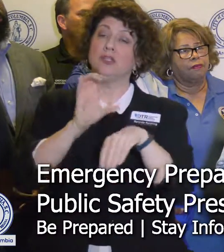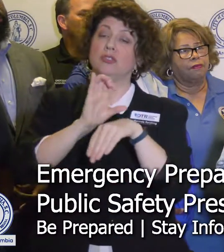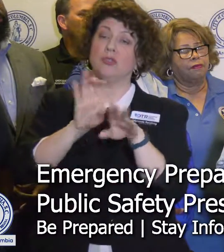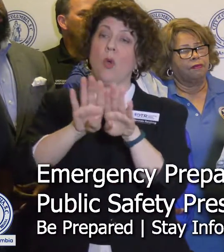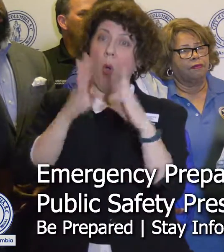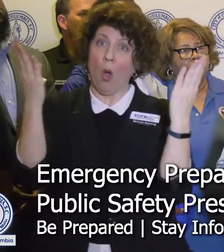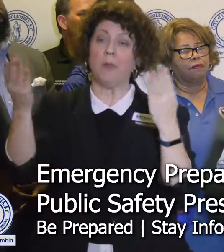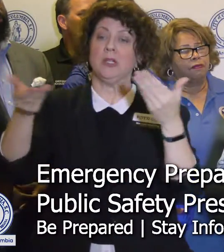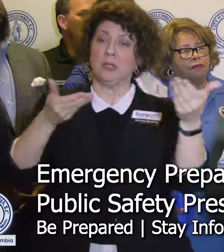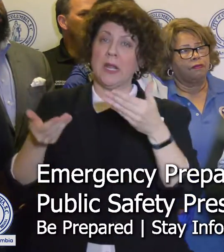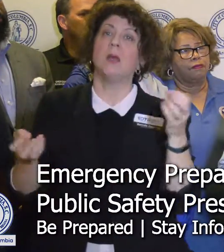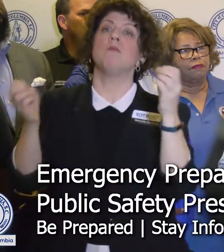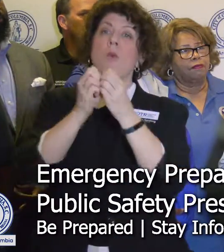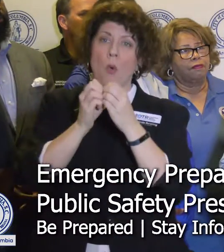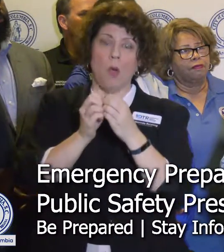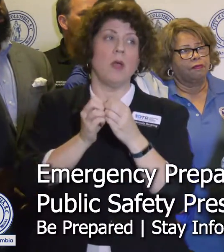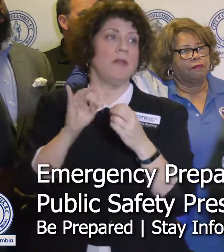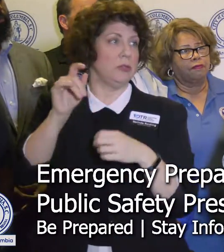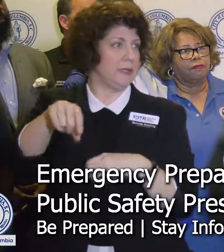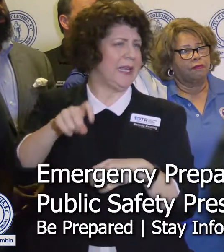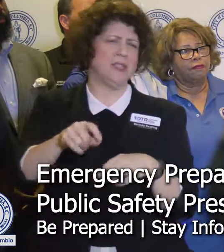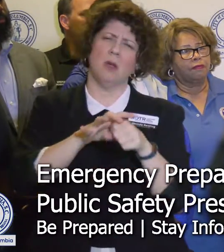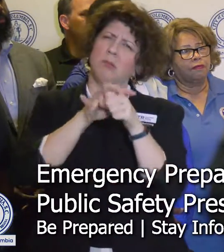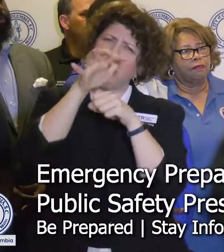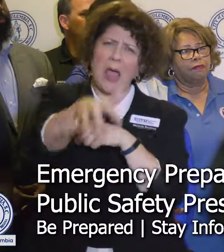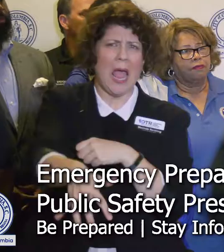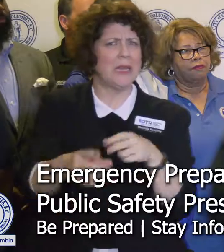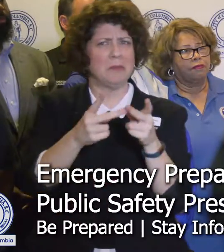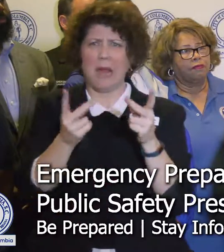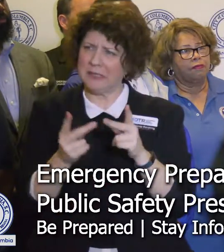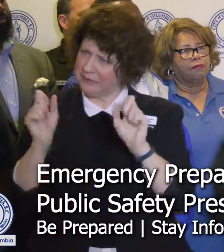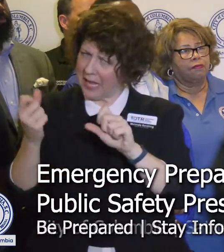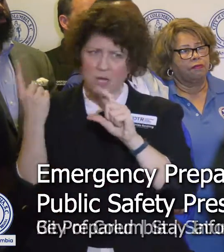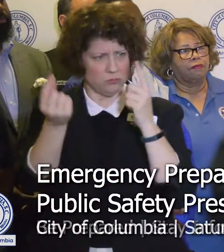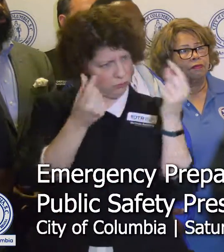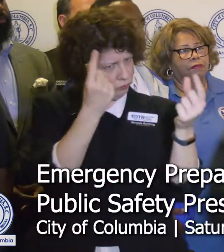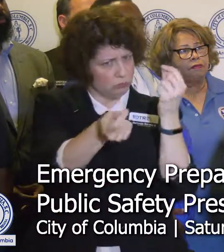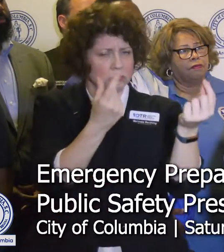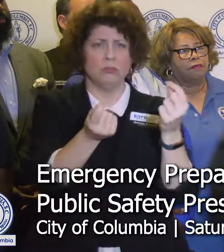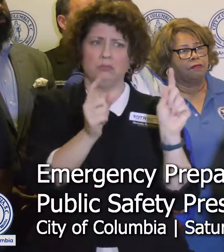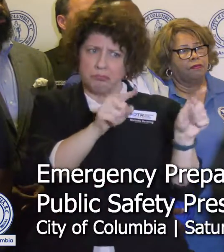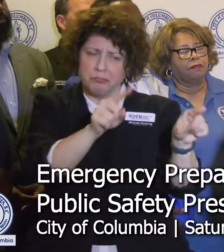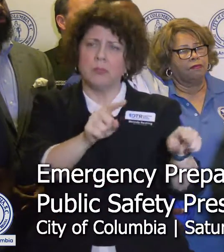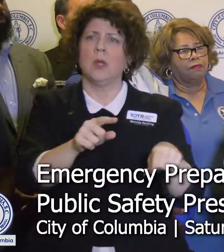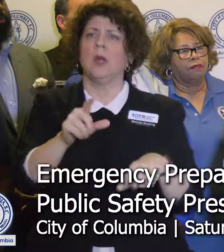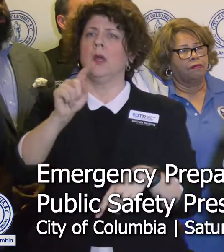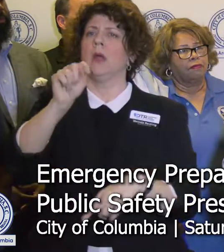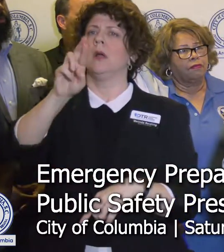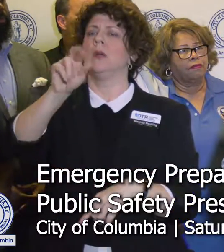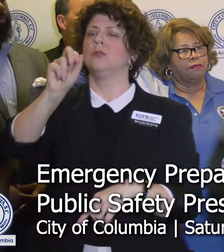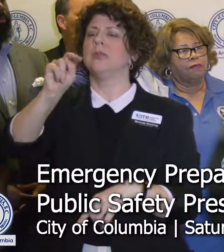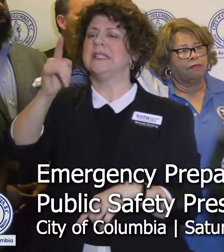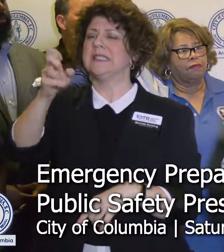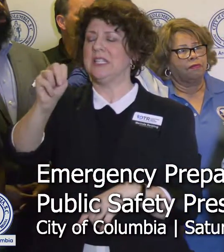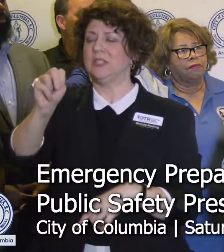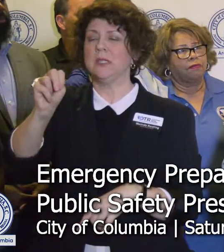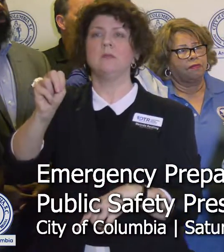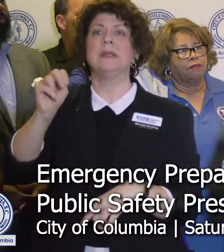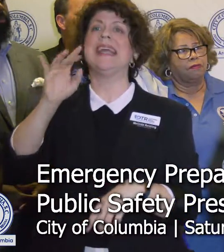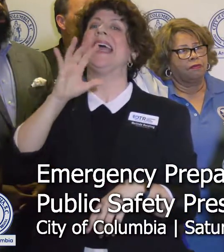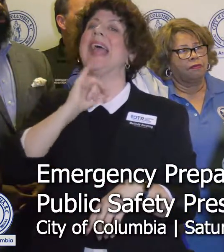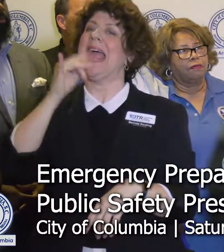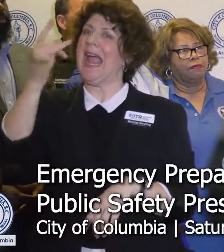take additional overflow there. So there's plenty of places to go. We're taking everyone at Transitions, 18 or